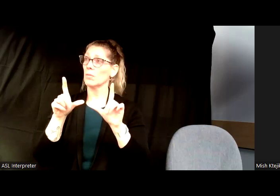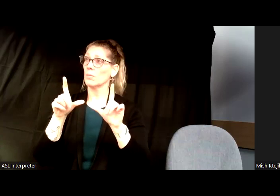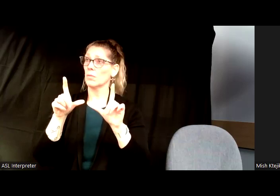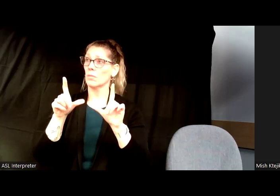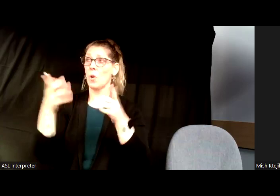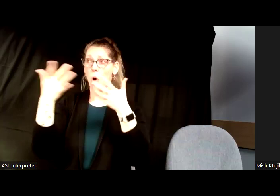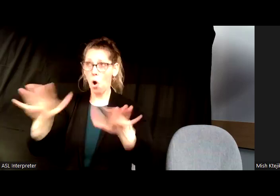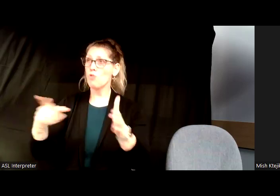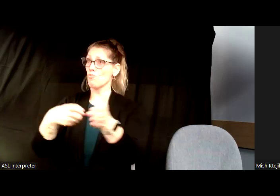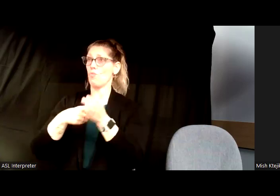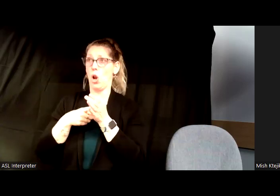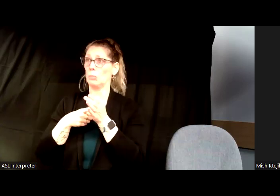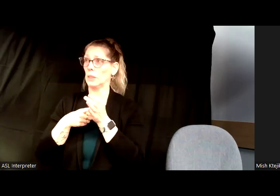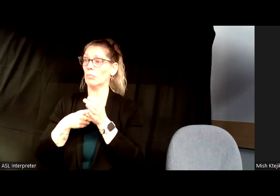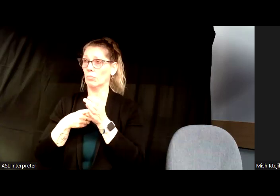It's already a requirement there.